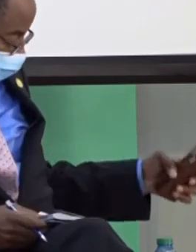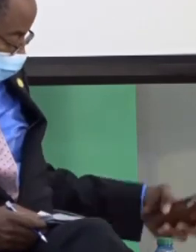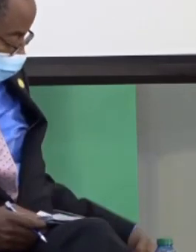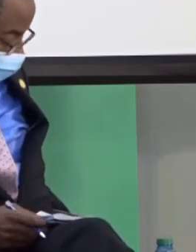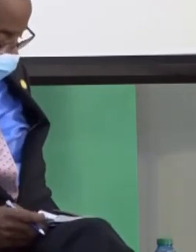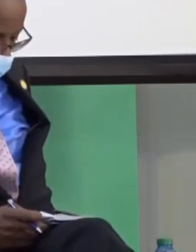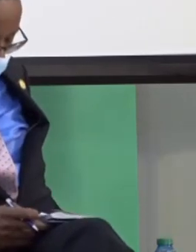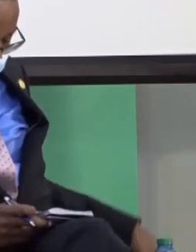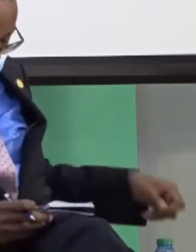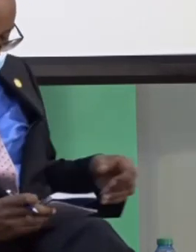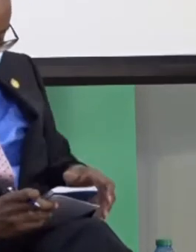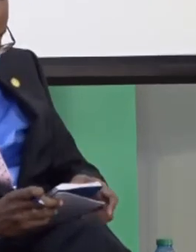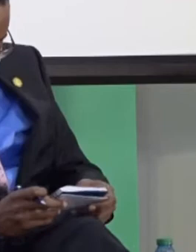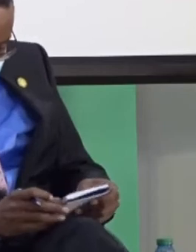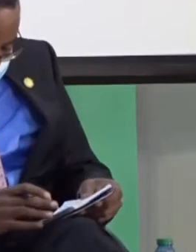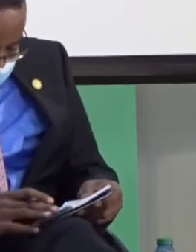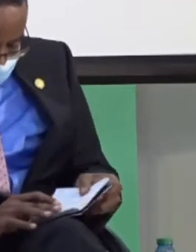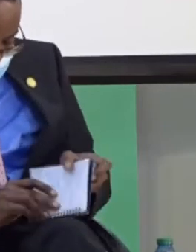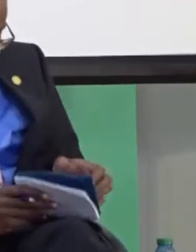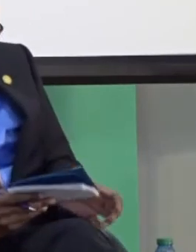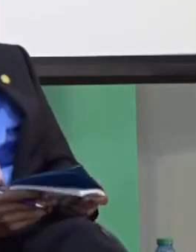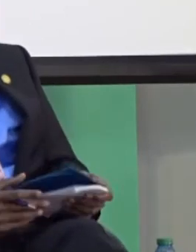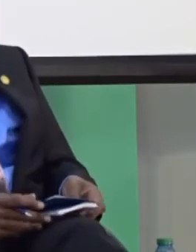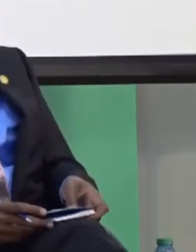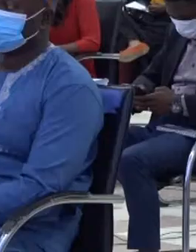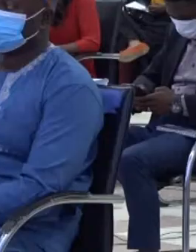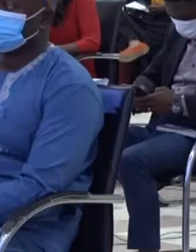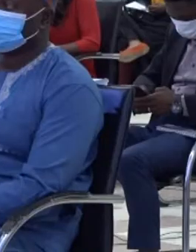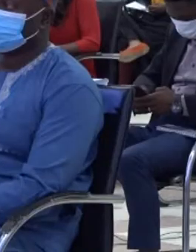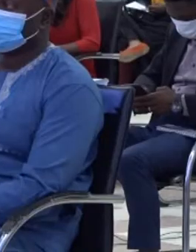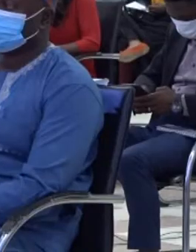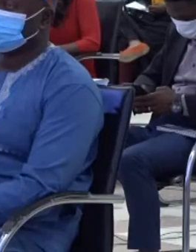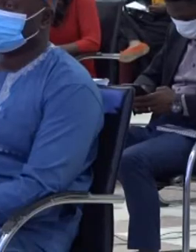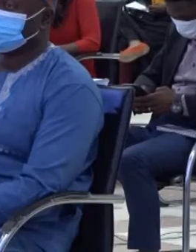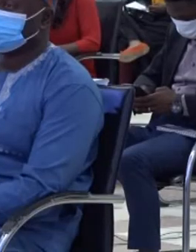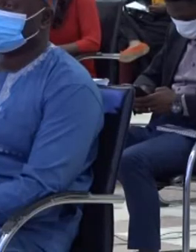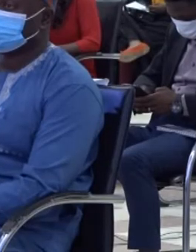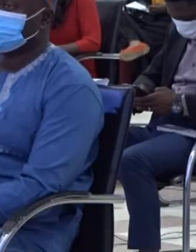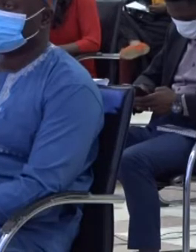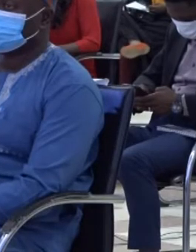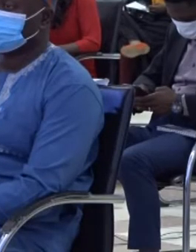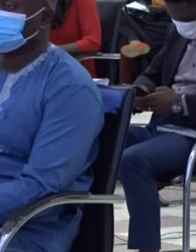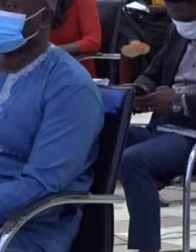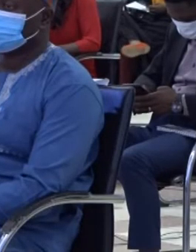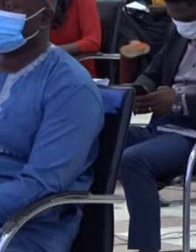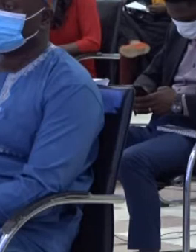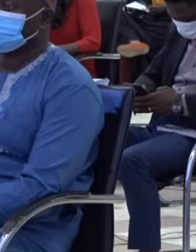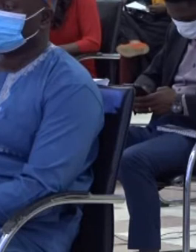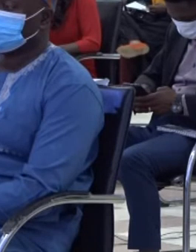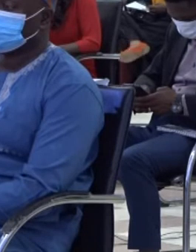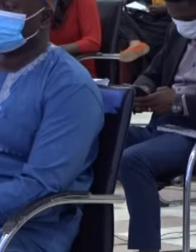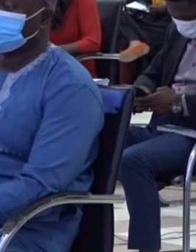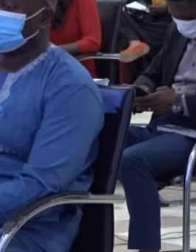of SOMAS across the country, adding that it was being used in facilities and laboratories nationwide. She said that the health agency